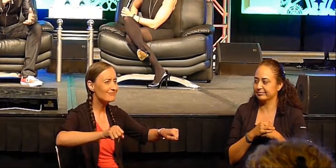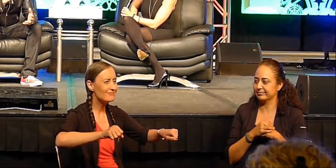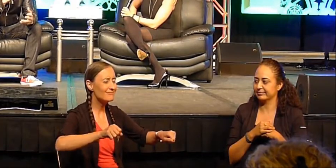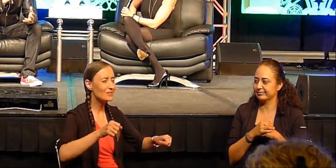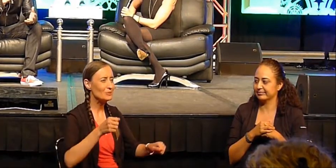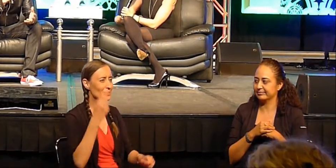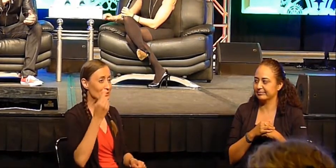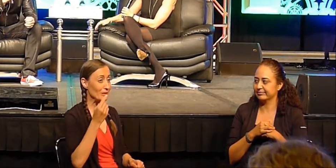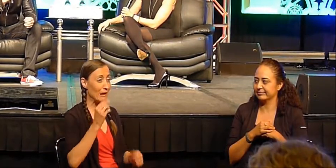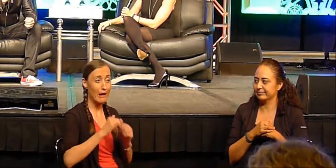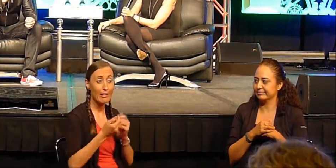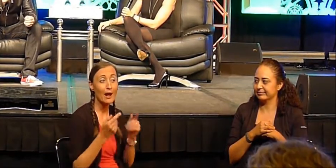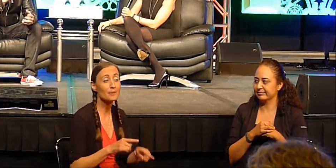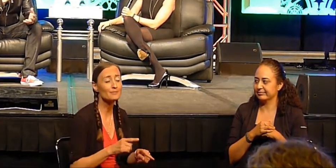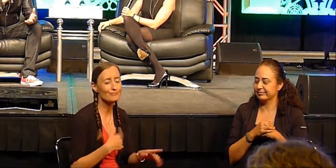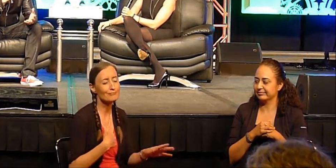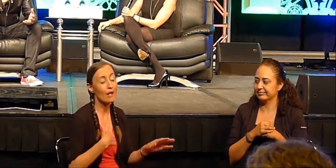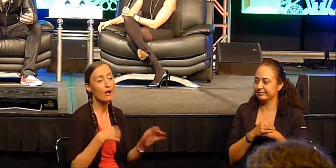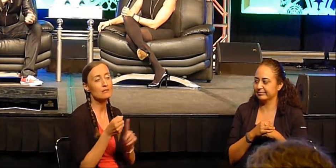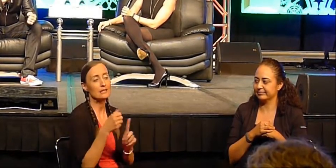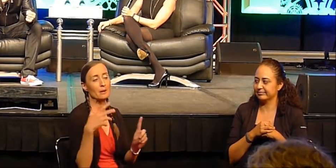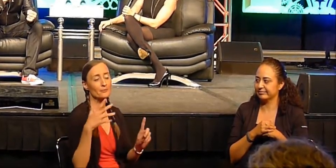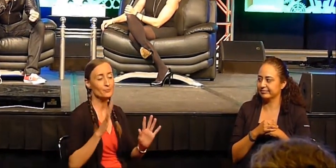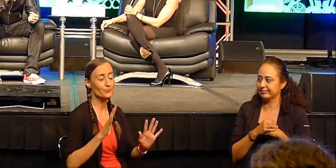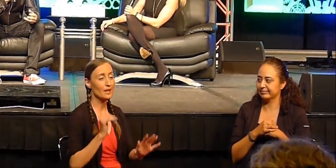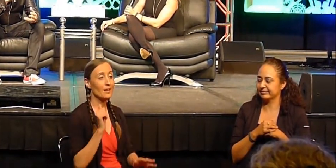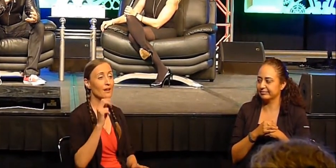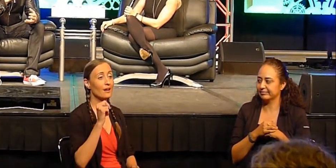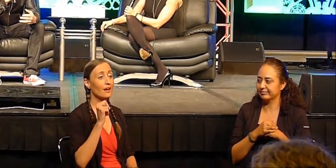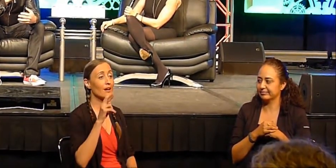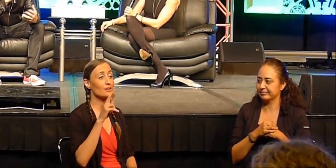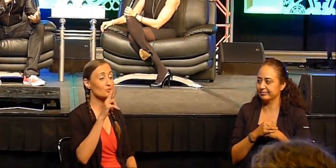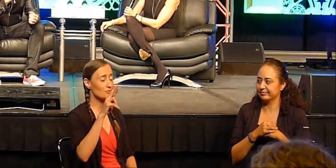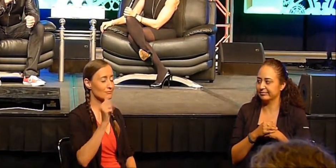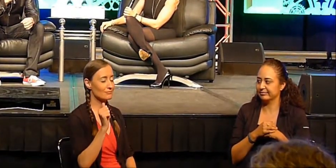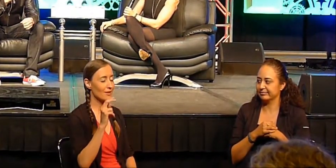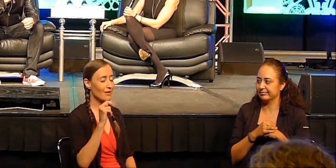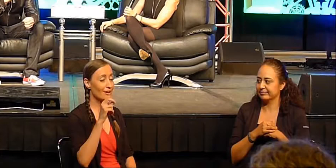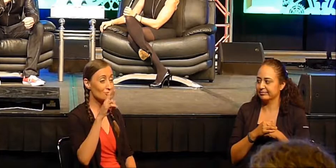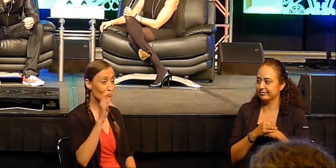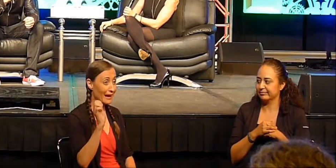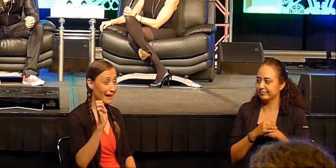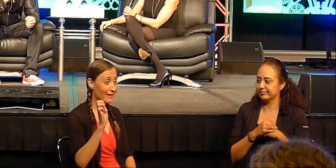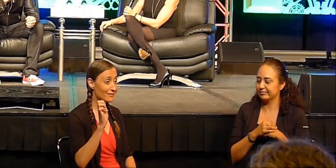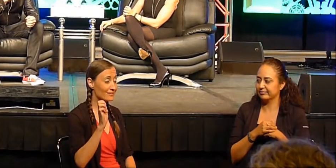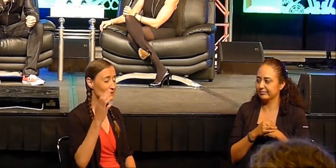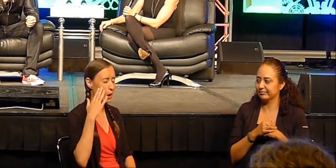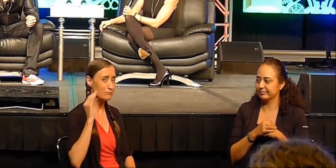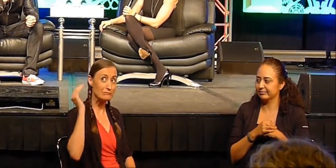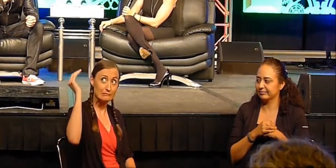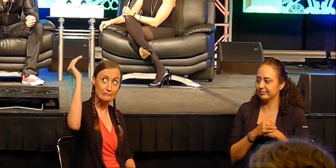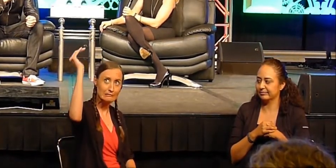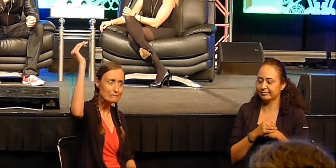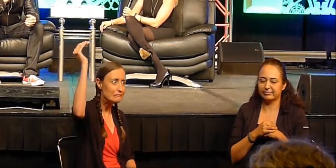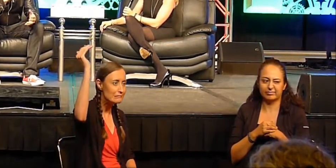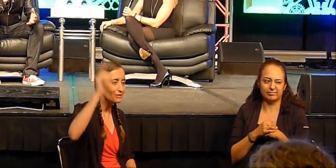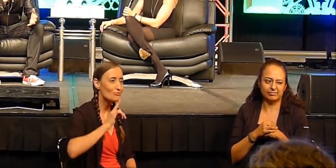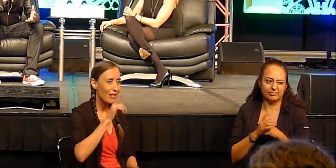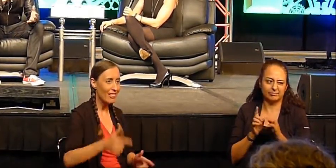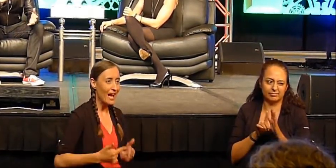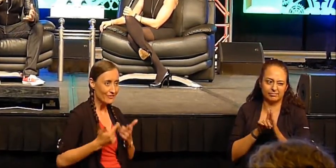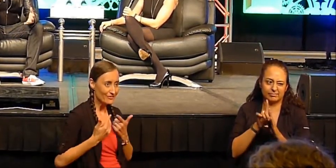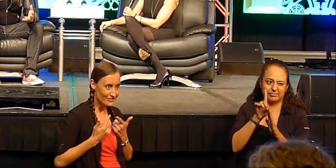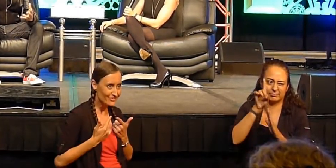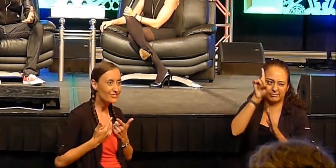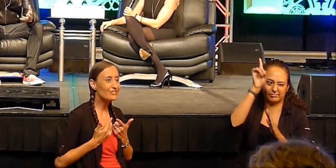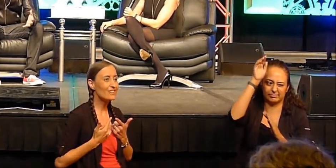that happened. Well, I'll explain. Andre, God bless him, being the tall giant that he was in real life, could